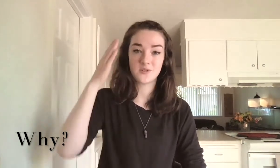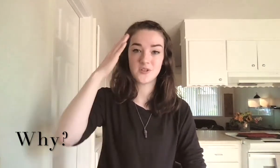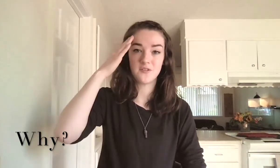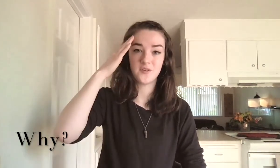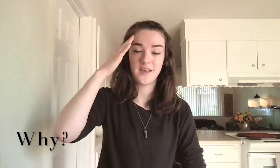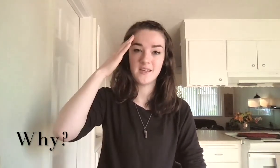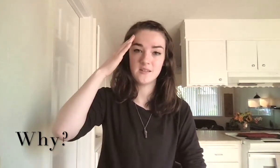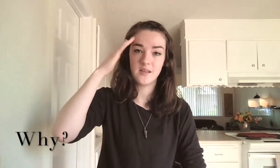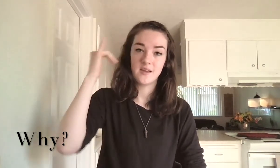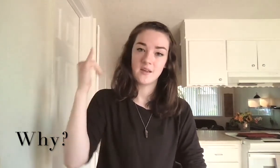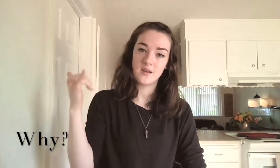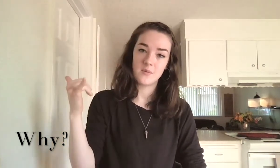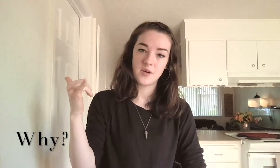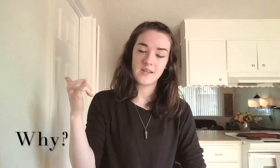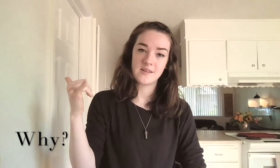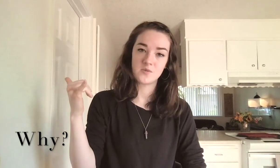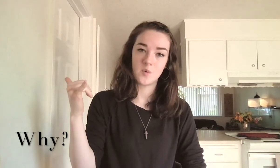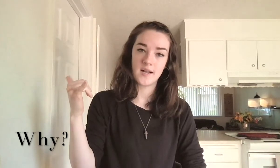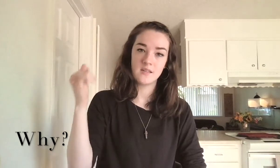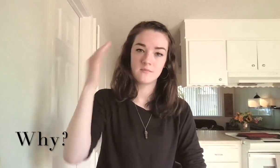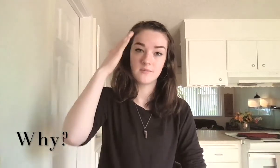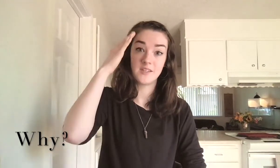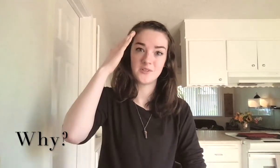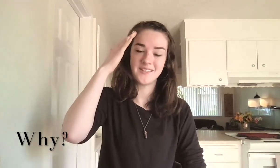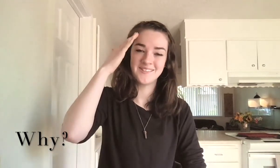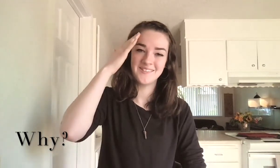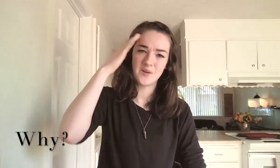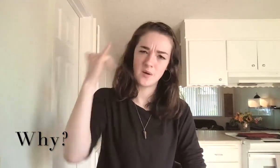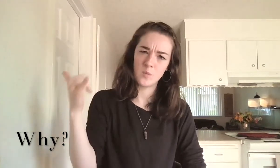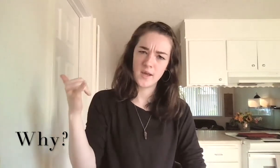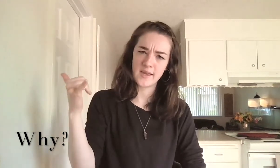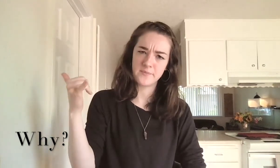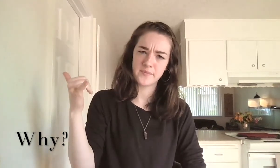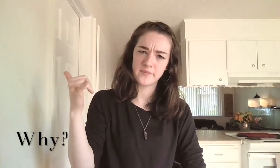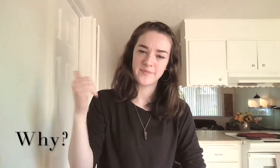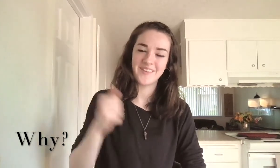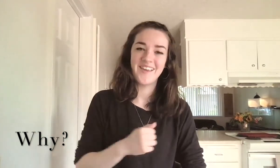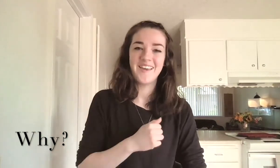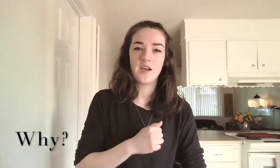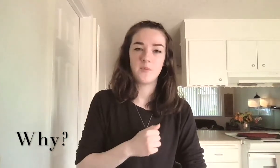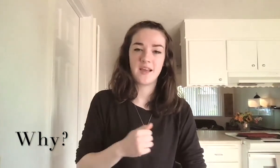our forehead, bringing it down to a Y. Literally, why? And we have this